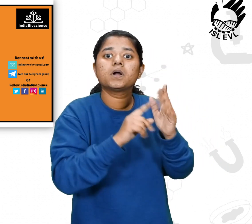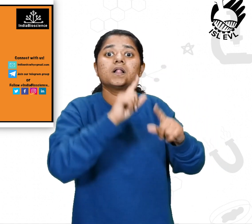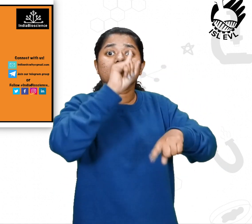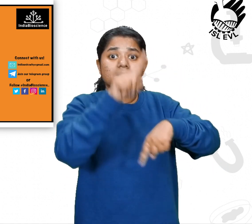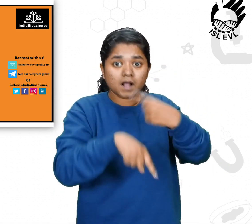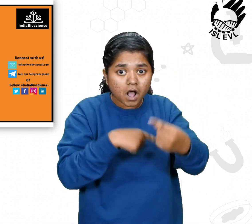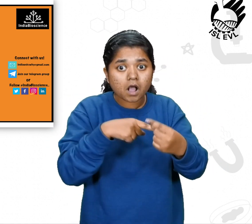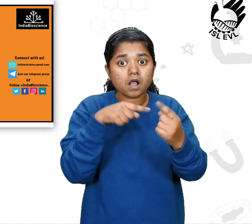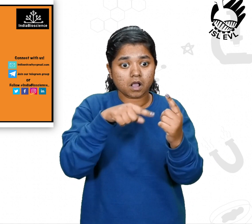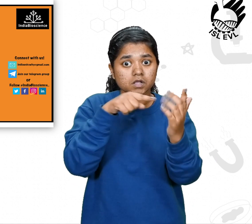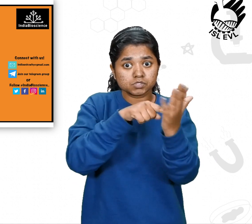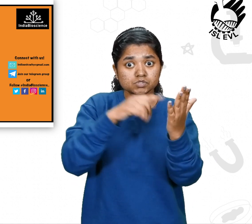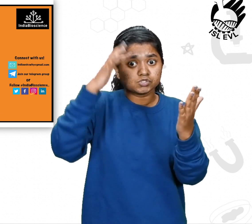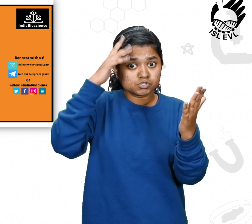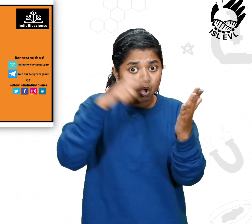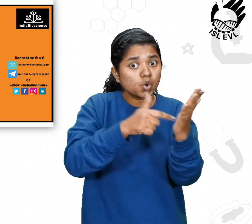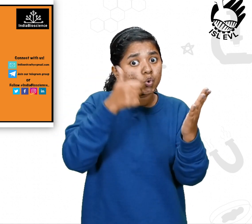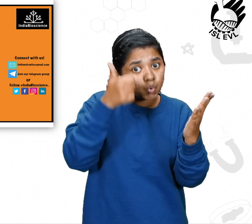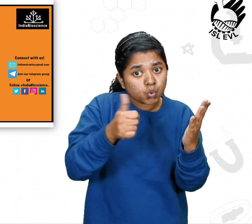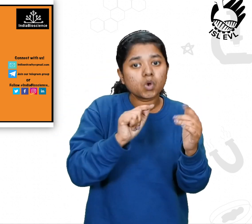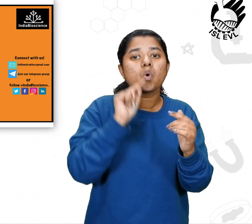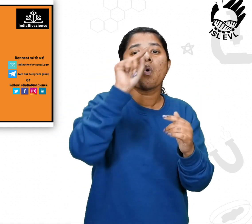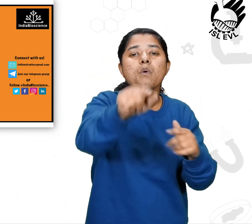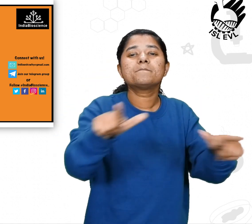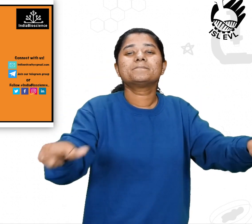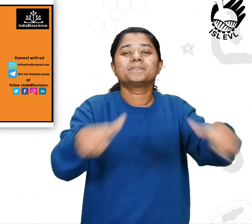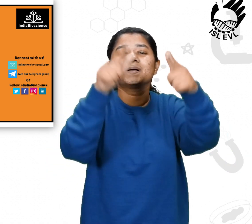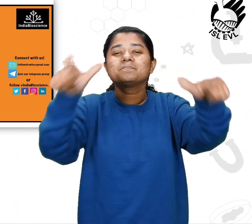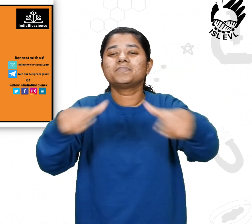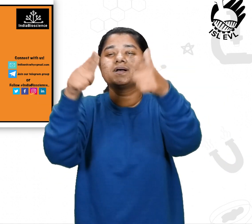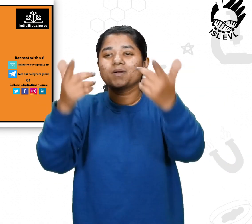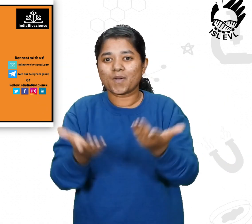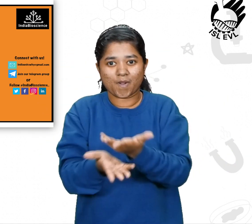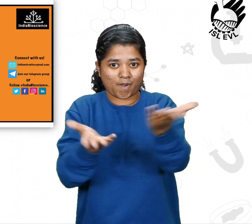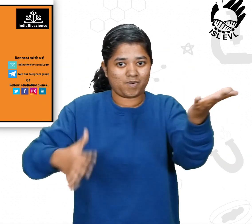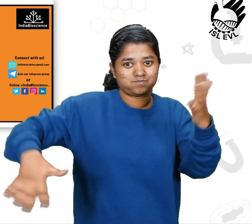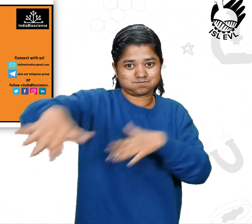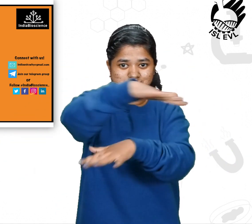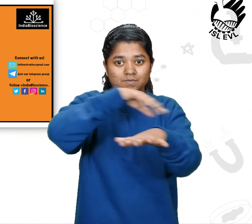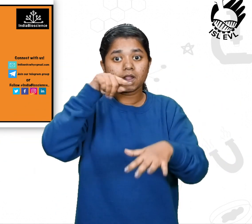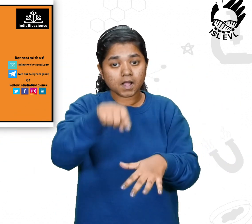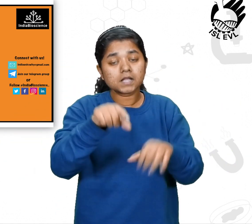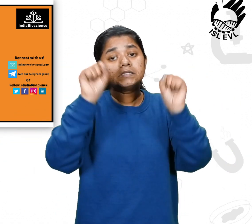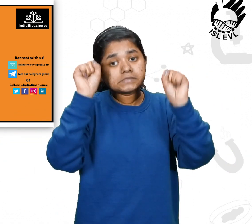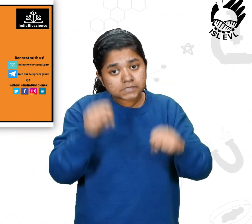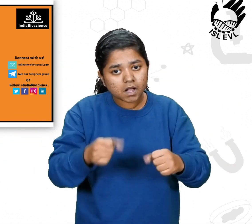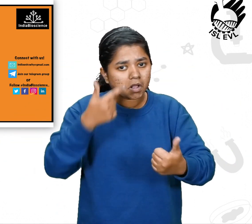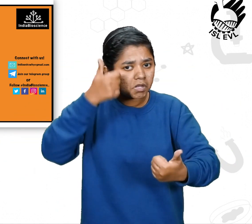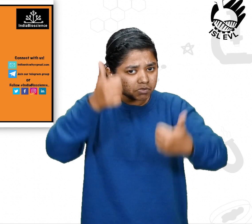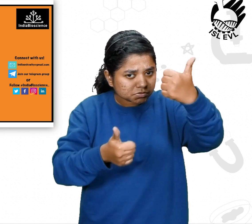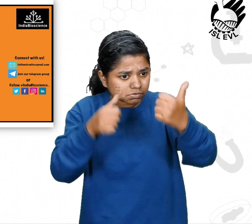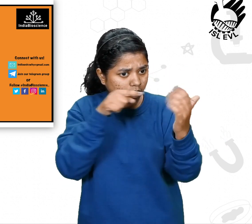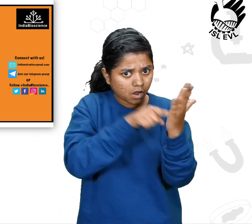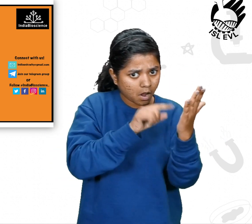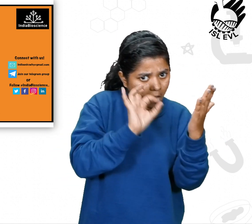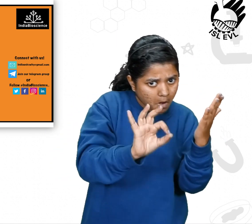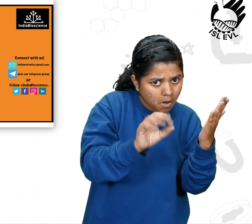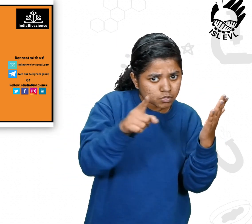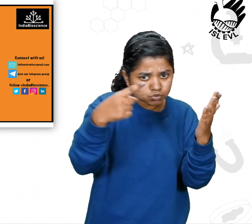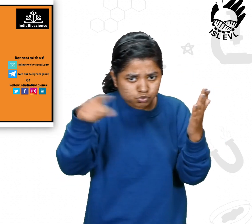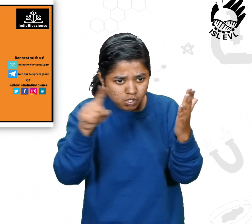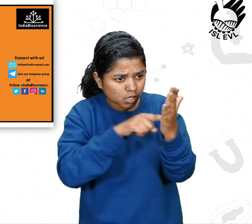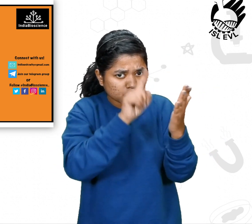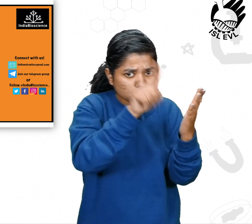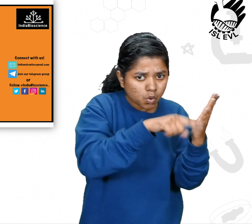costs, how can I really go and measure them in the field. Okay, and that's a different challenge, entirely altogether. So here